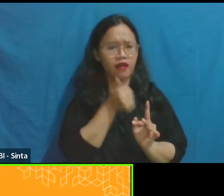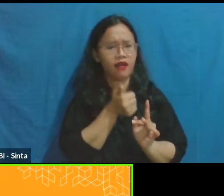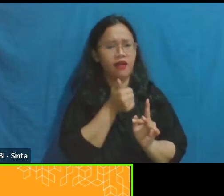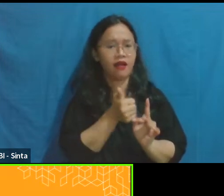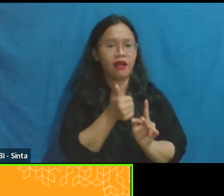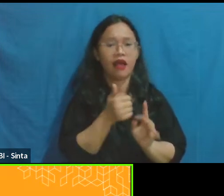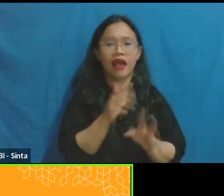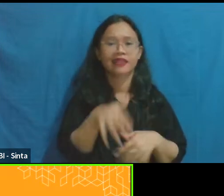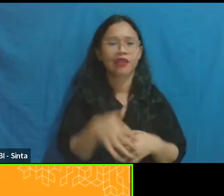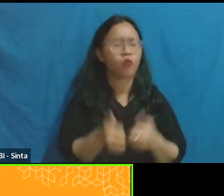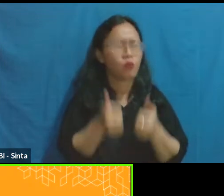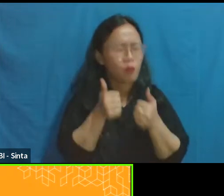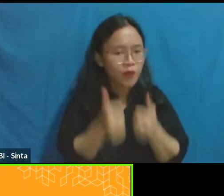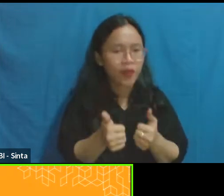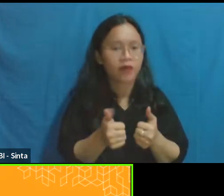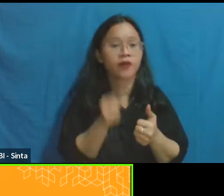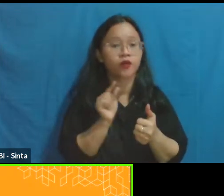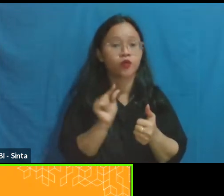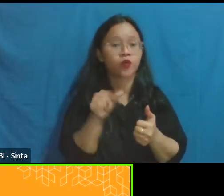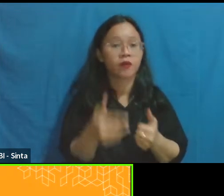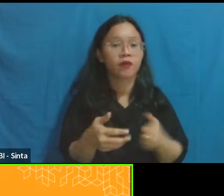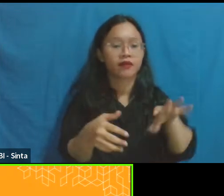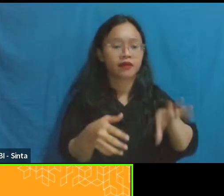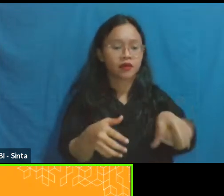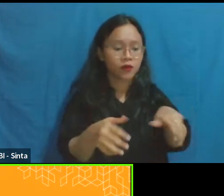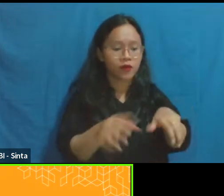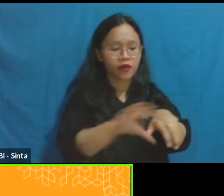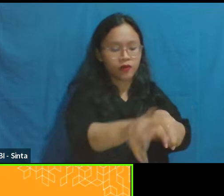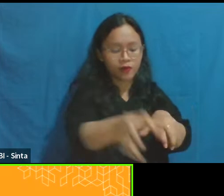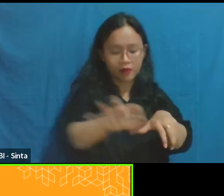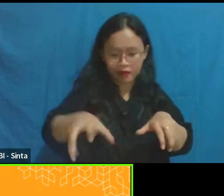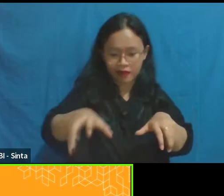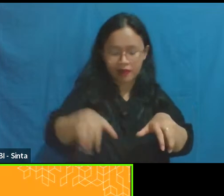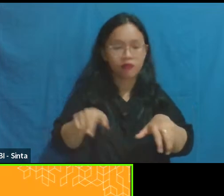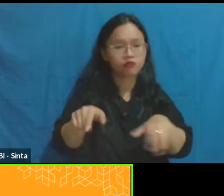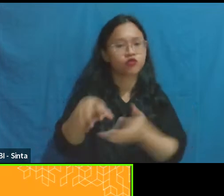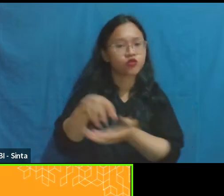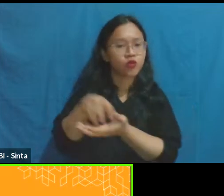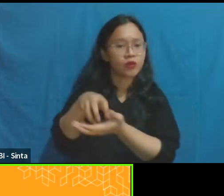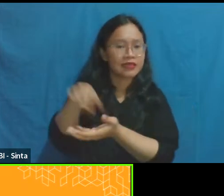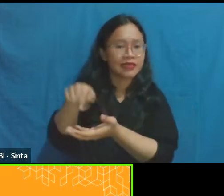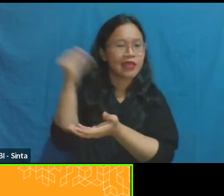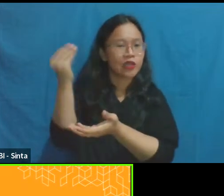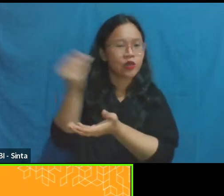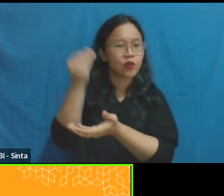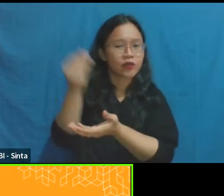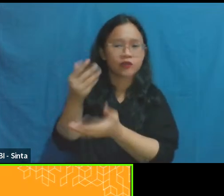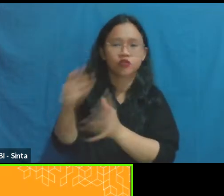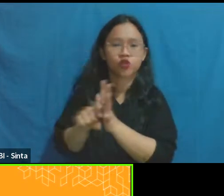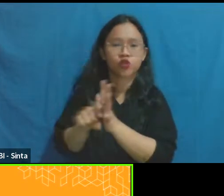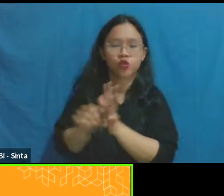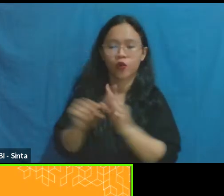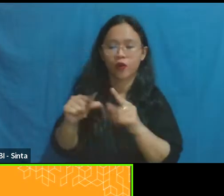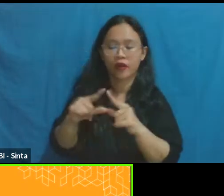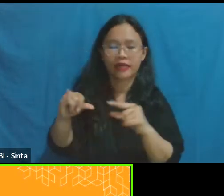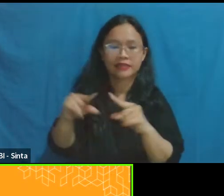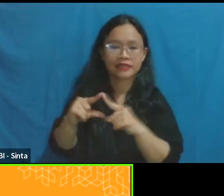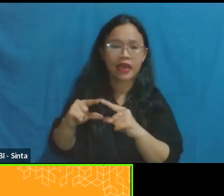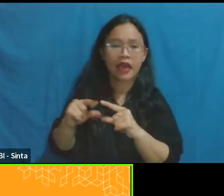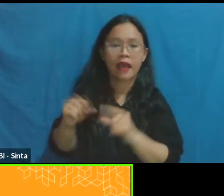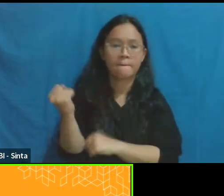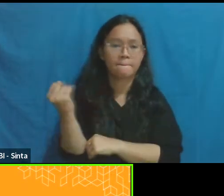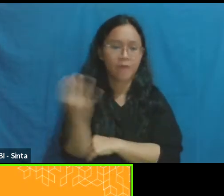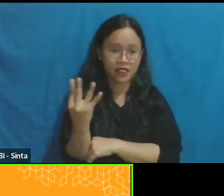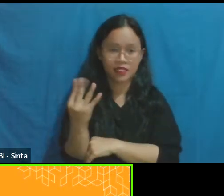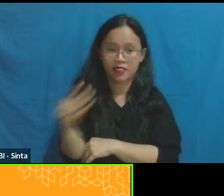to big cities like Jayapura, even in the south, is relatively slower than in the touristic area.